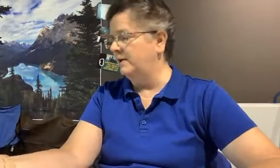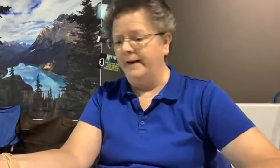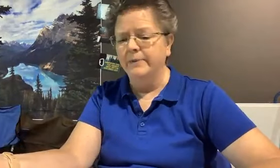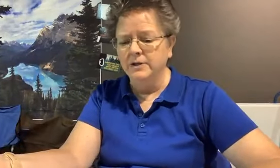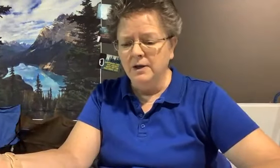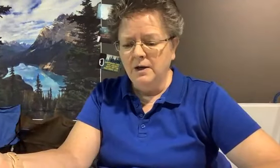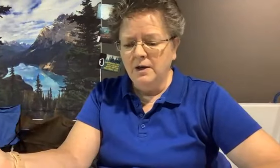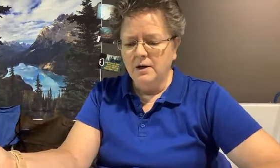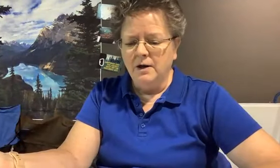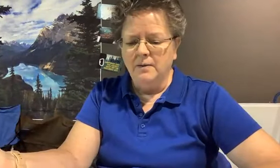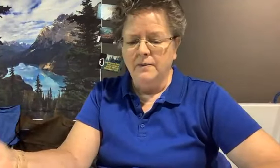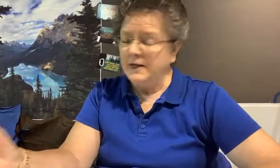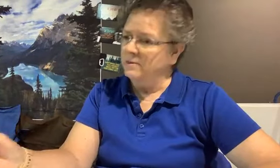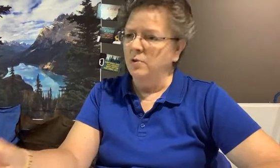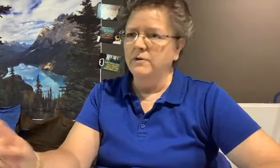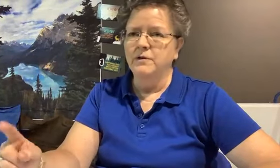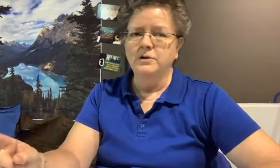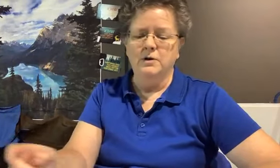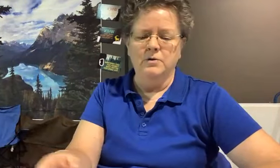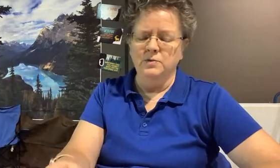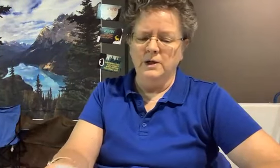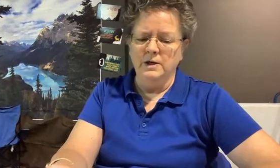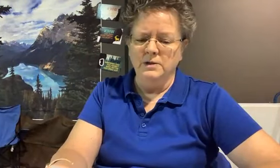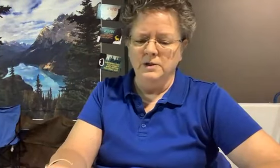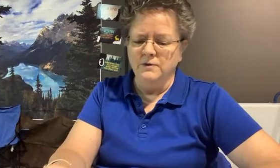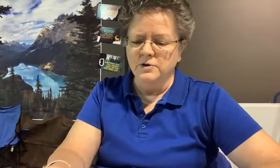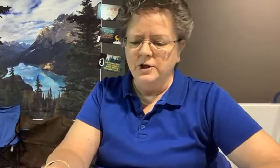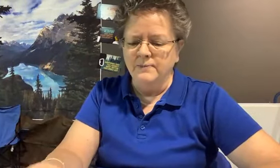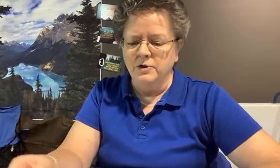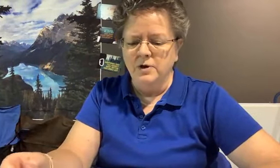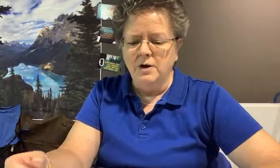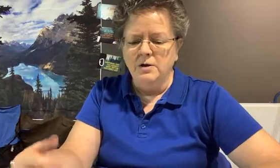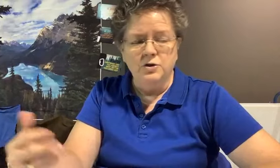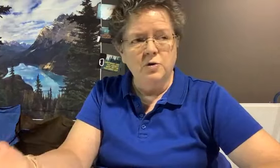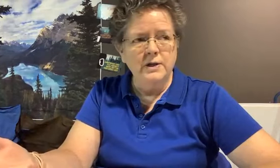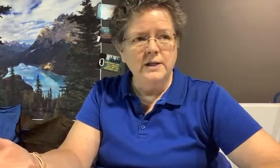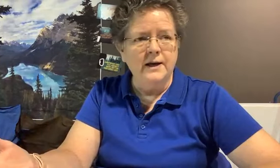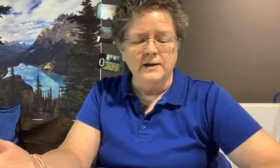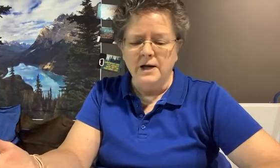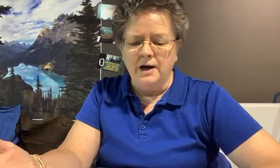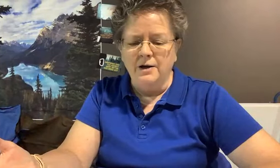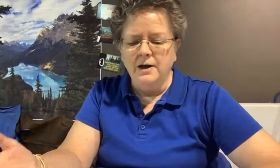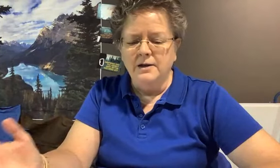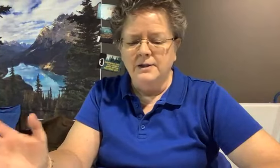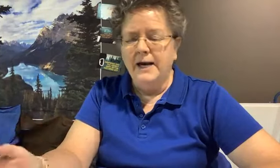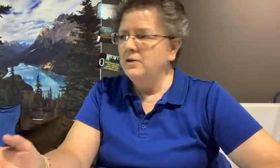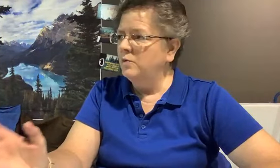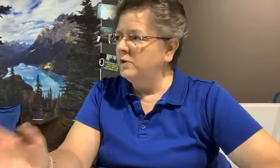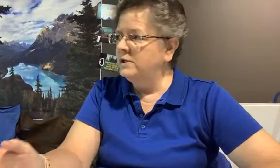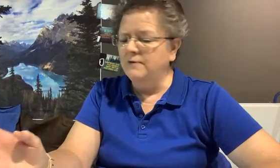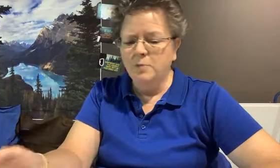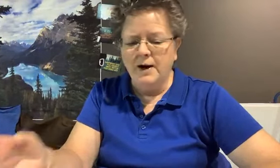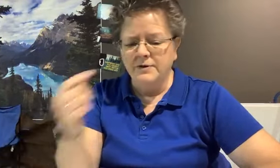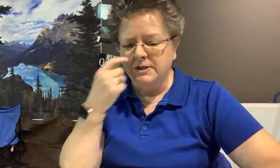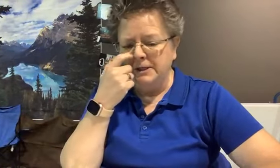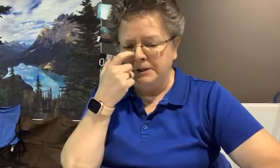it happened. That's important for us to know as we get into this first chapter. During the exile, Daniel received a prophecy